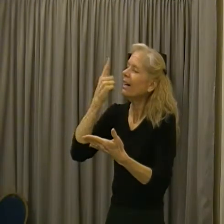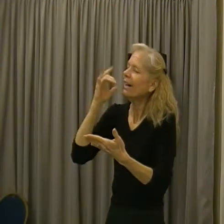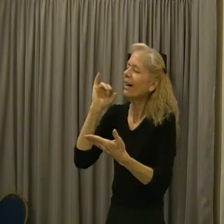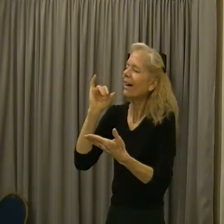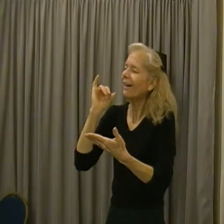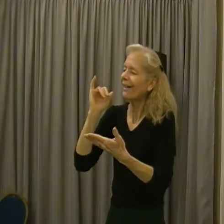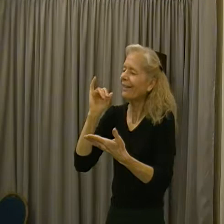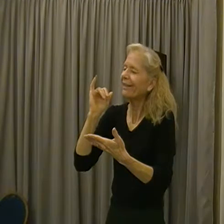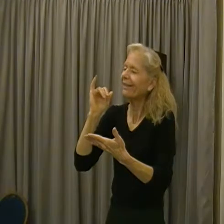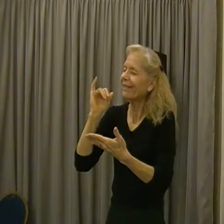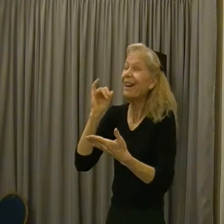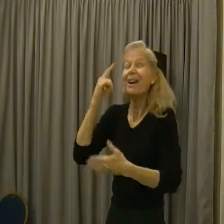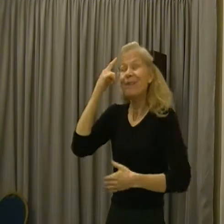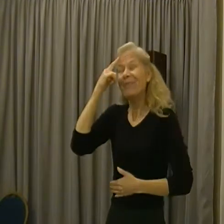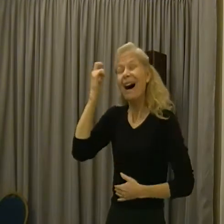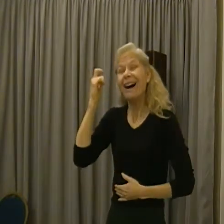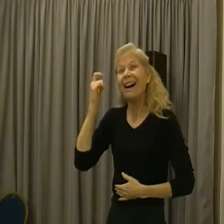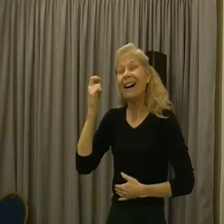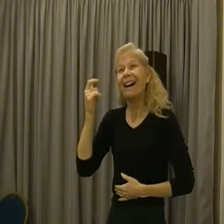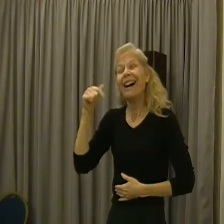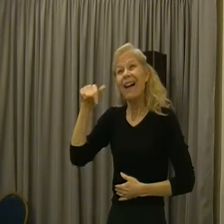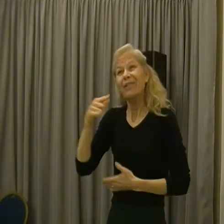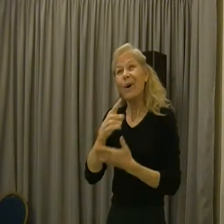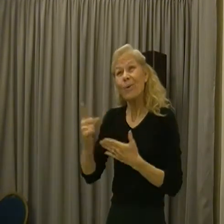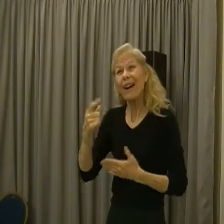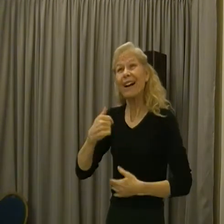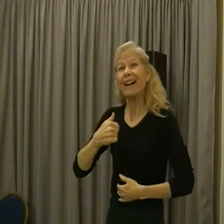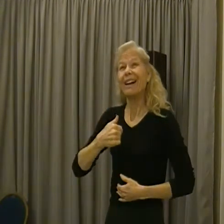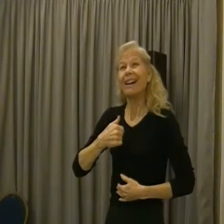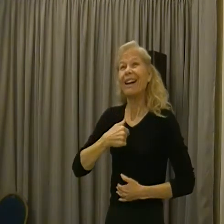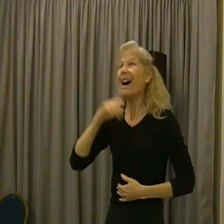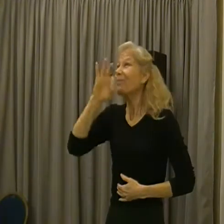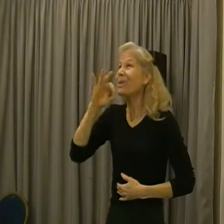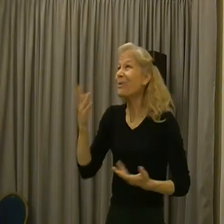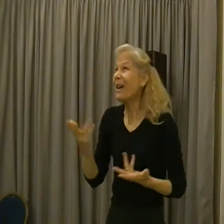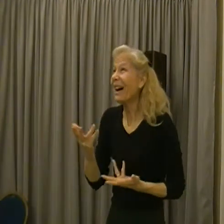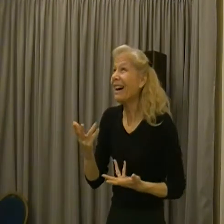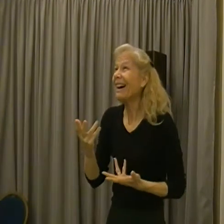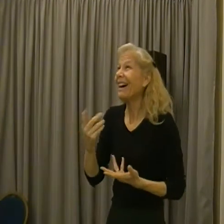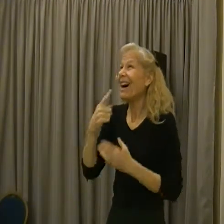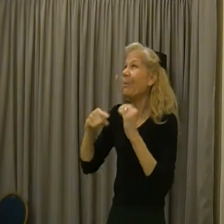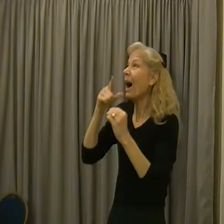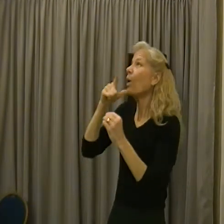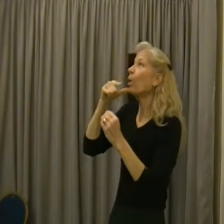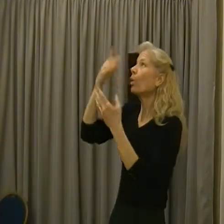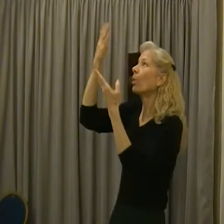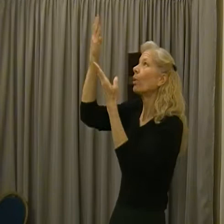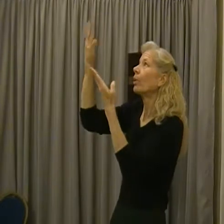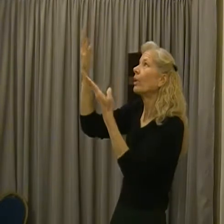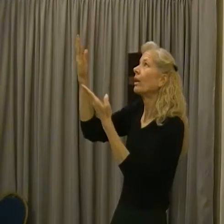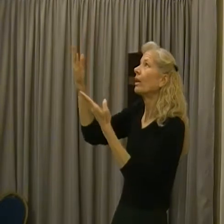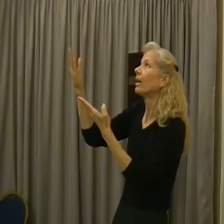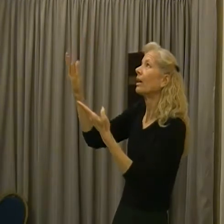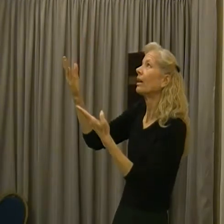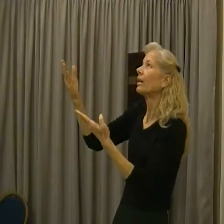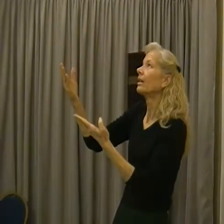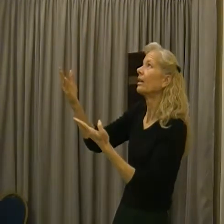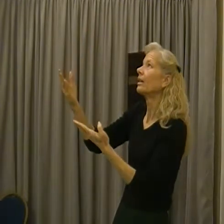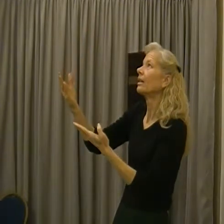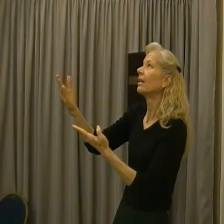this lesson will be a scratch on the surface, okay? Just a little speck in the glory of God. And we'll be